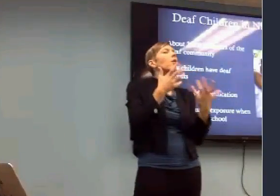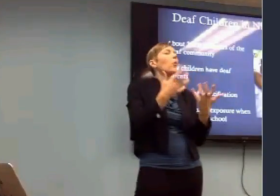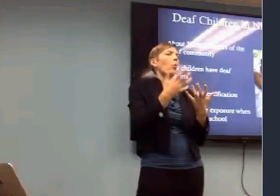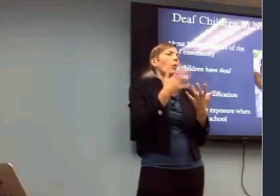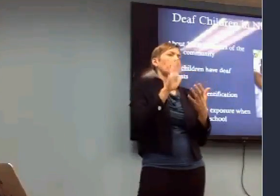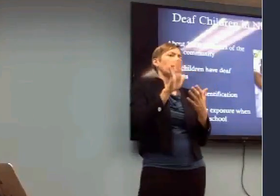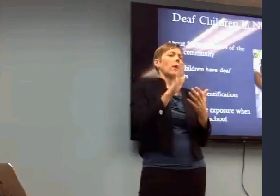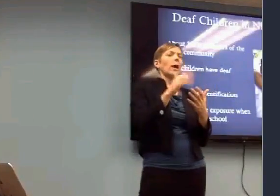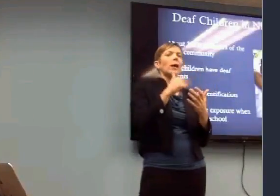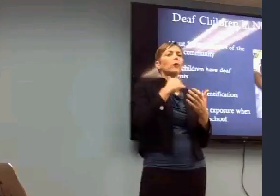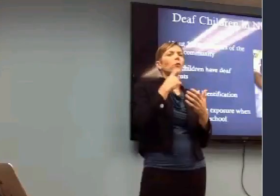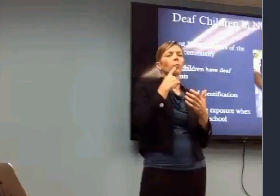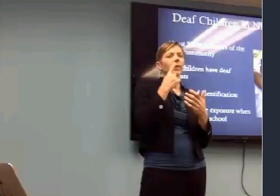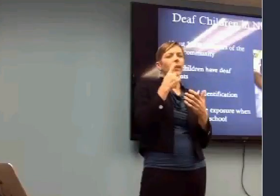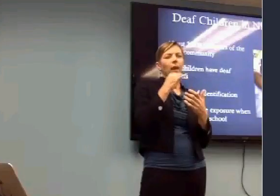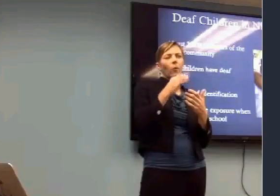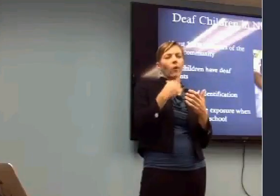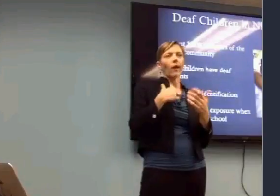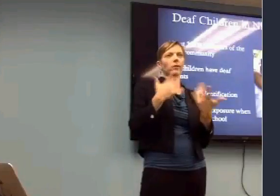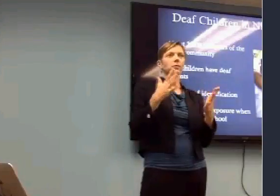I don't know exactly